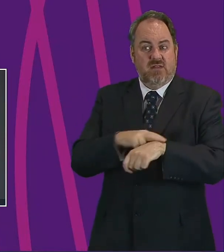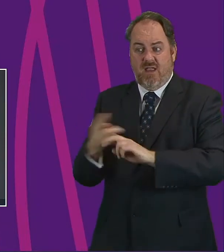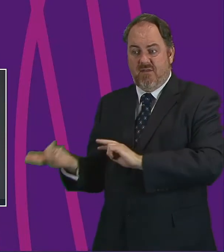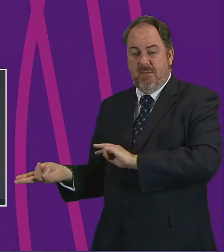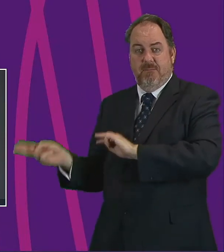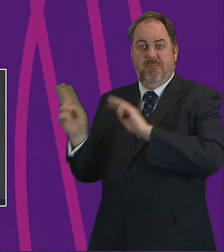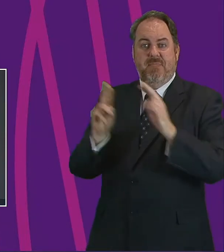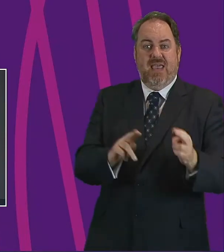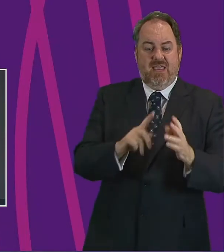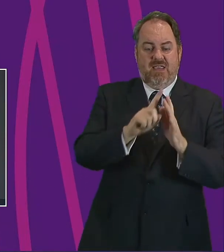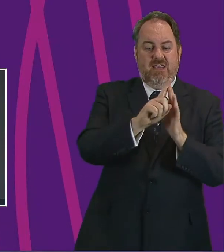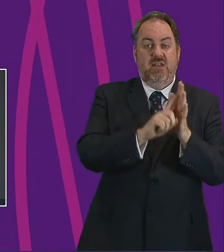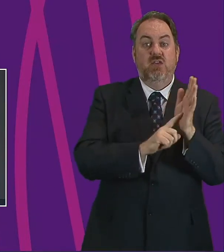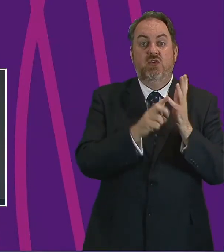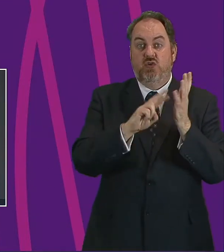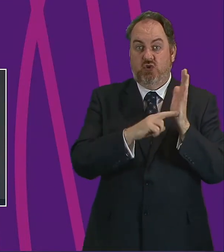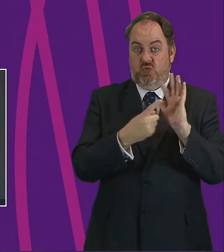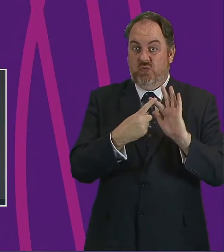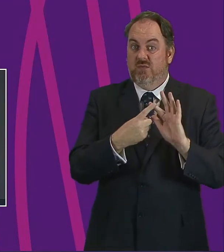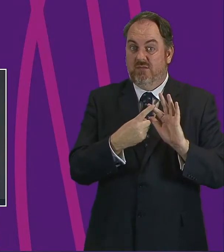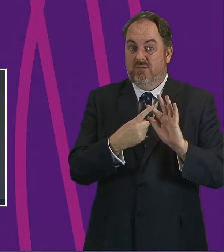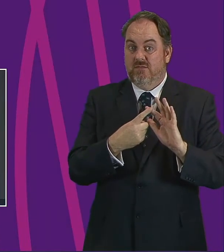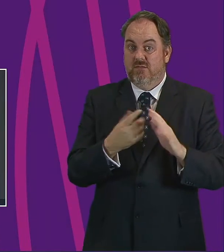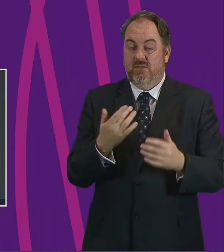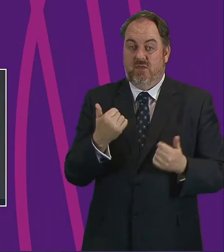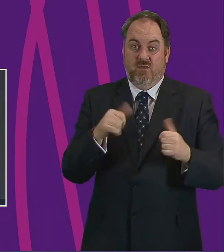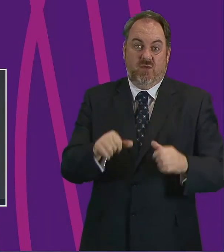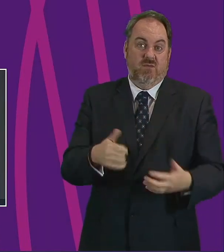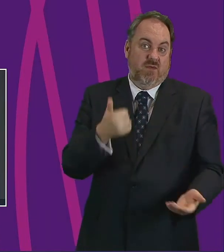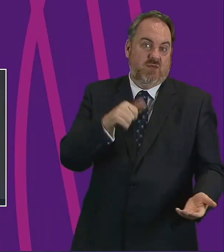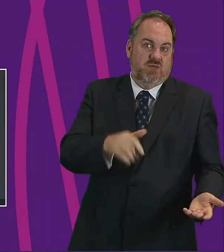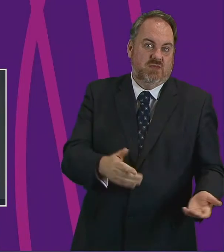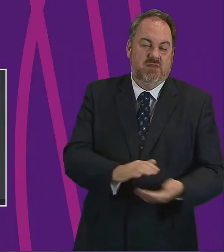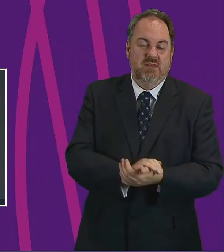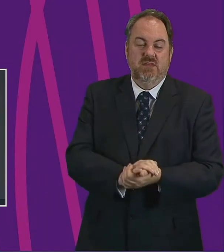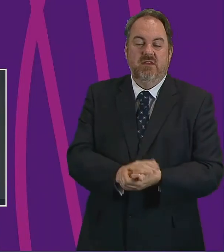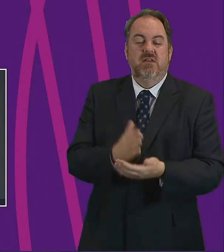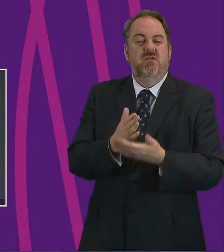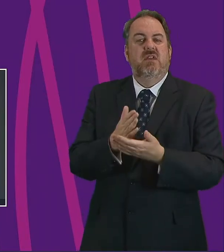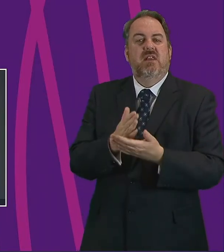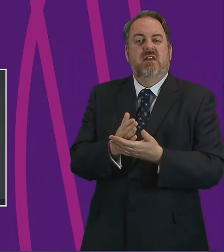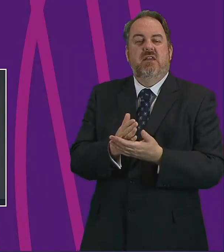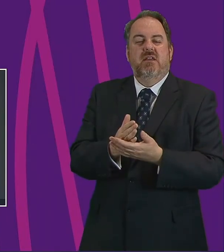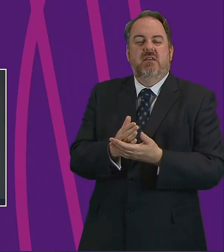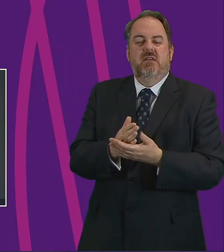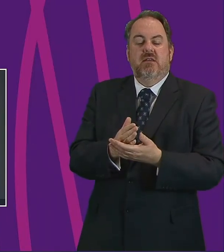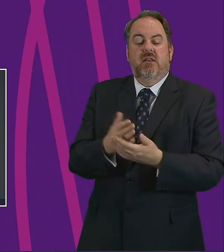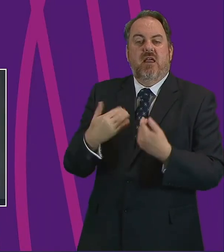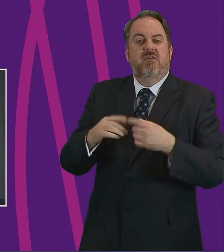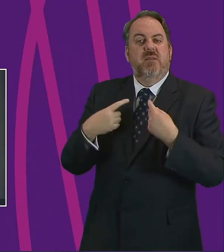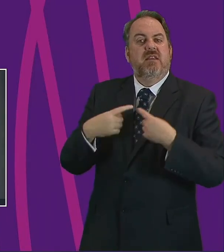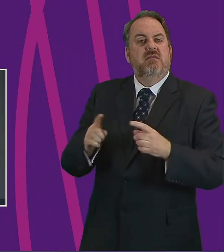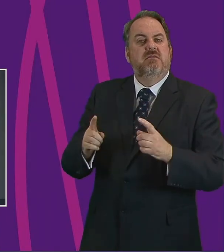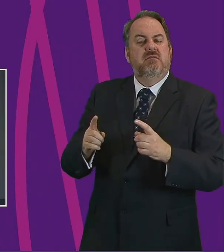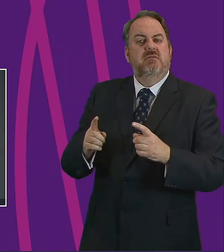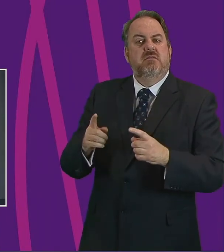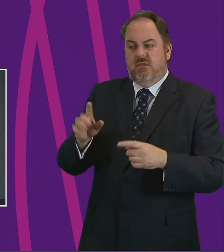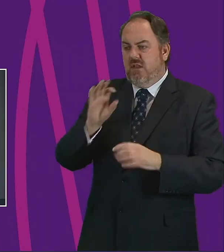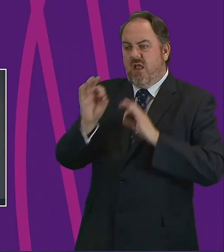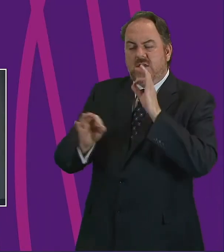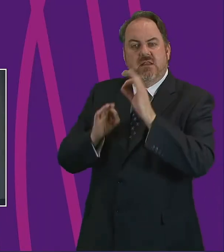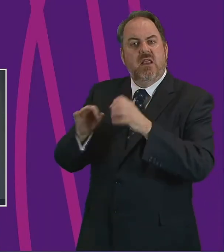the bargain. So local authorities are now, in response to the letter that I have issued, inviting local